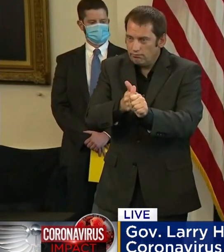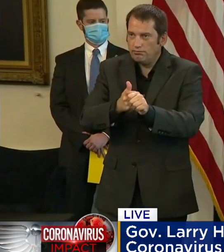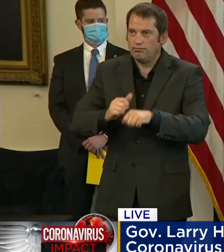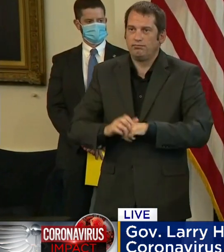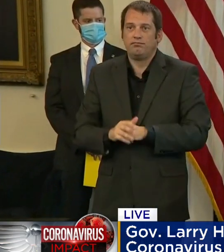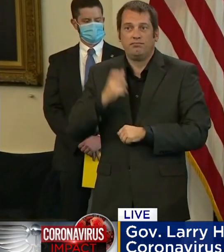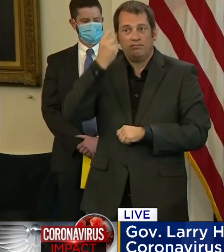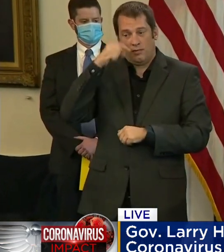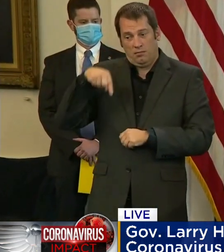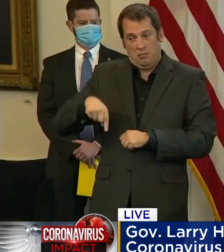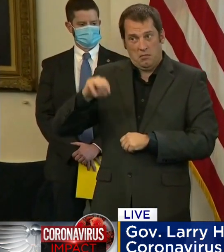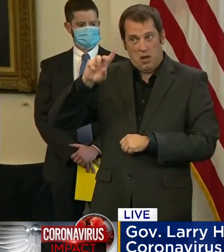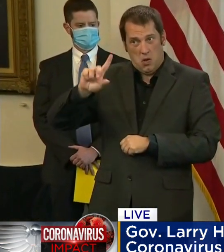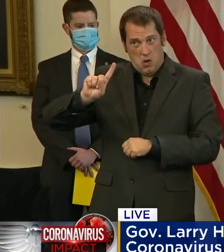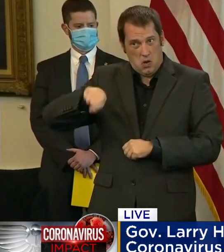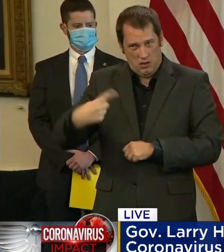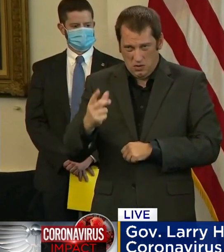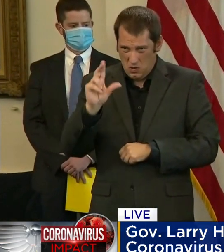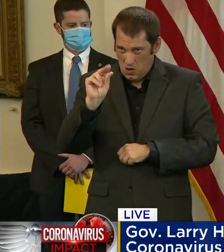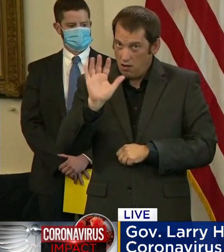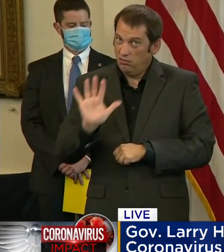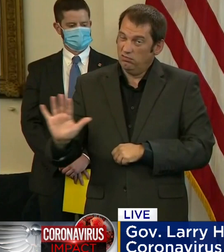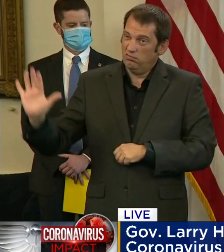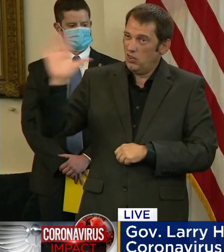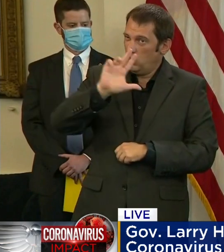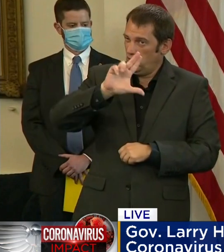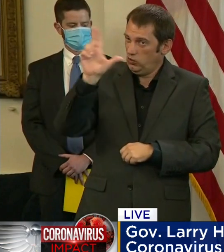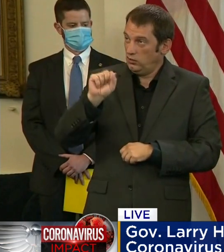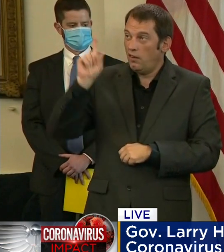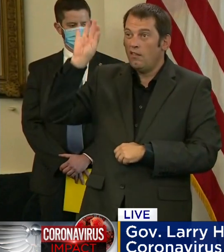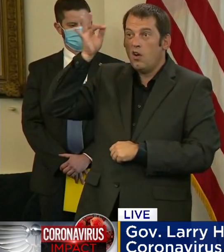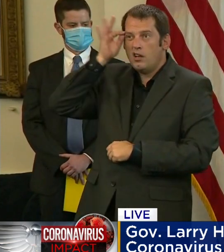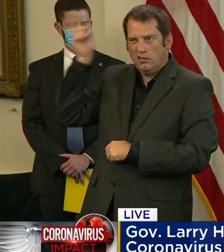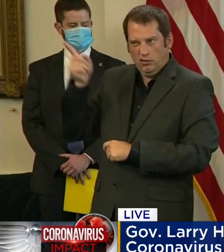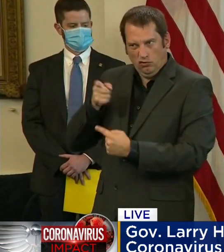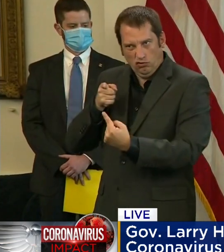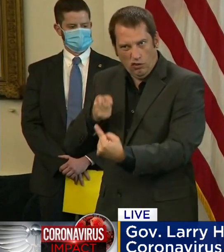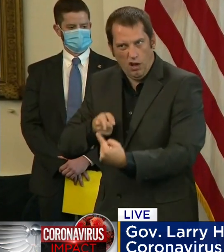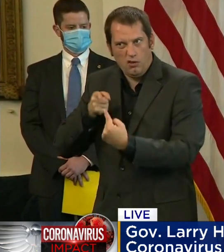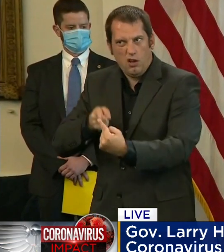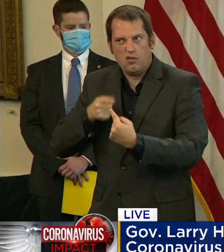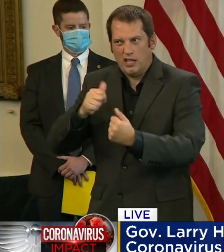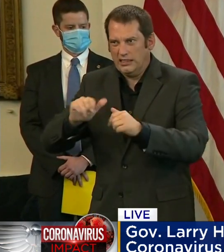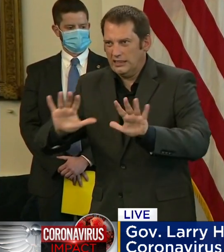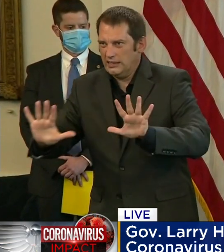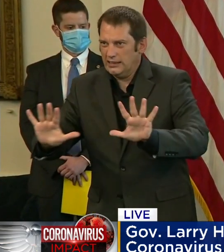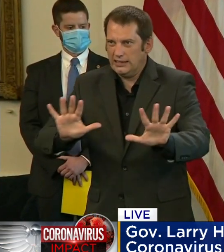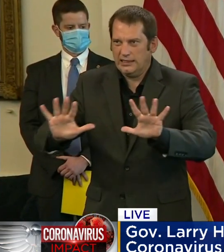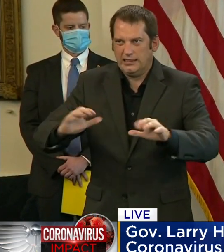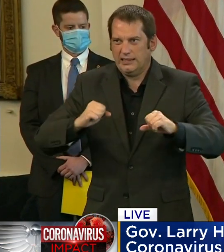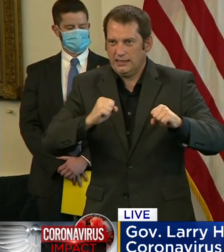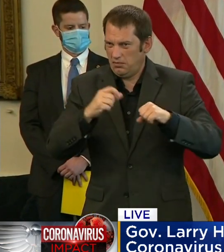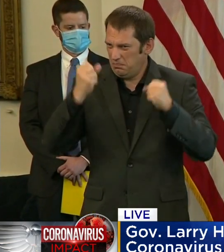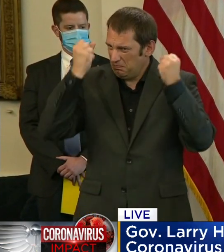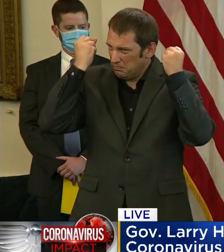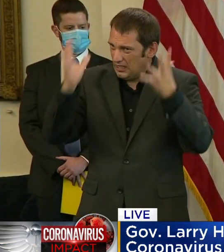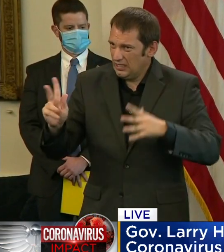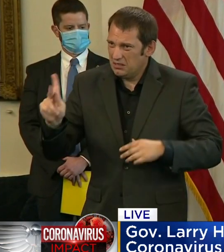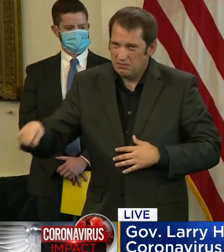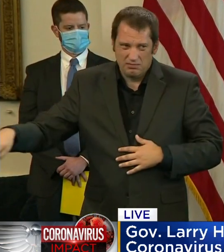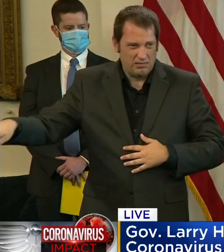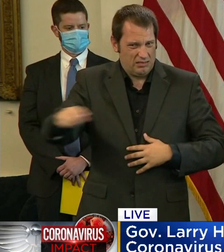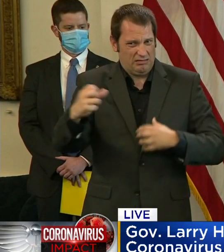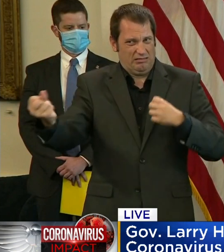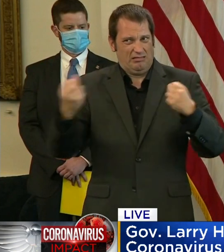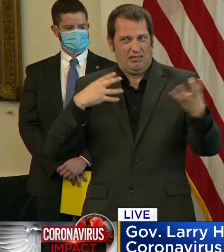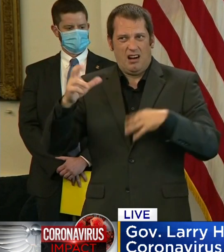handle this recent overwhelming caseload. Over the past few months, America